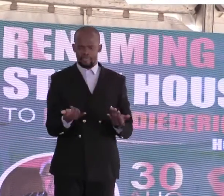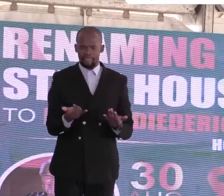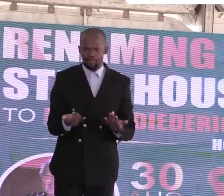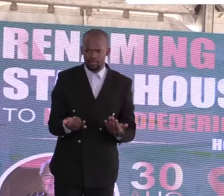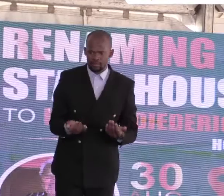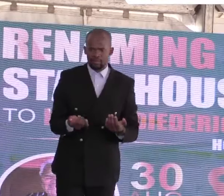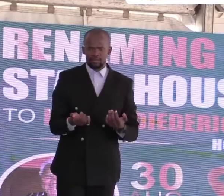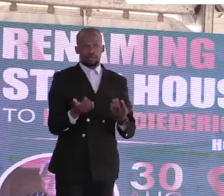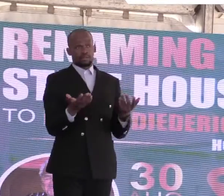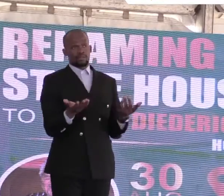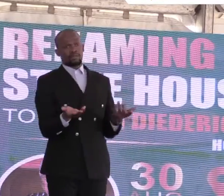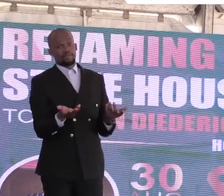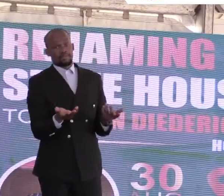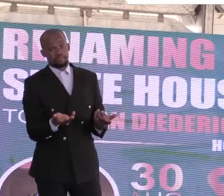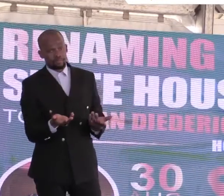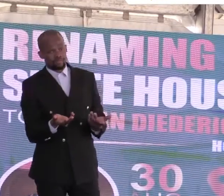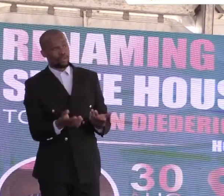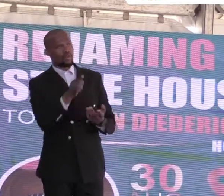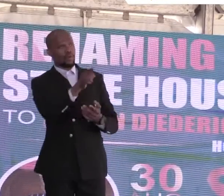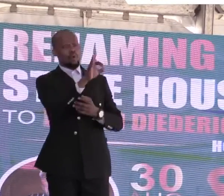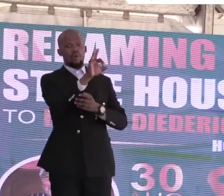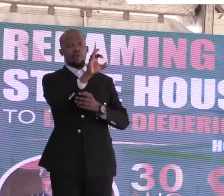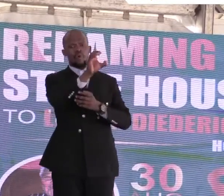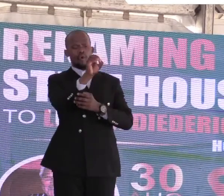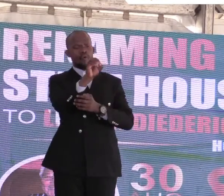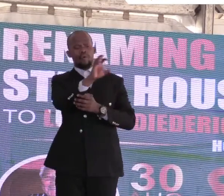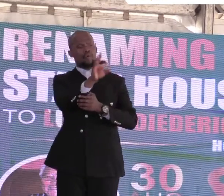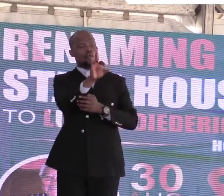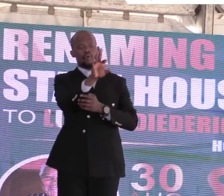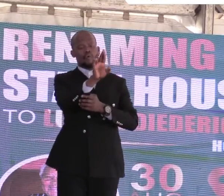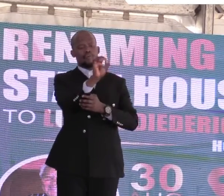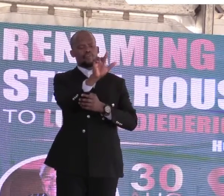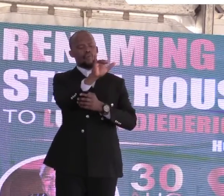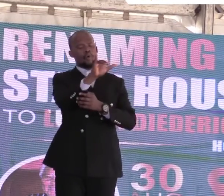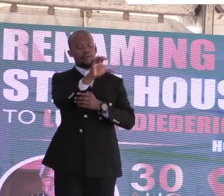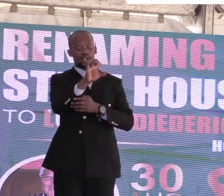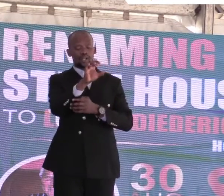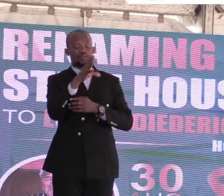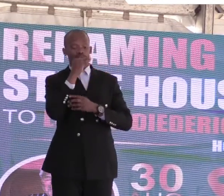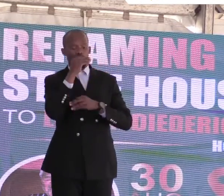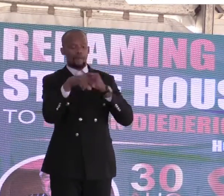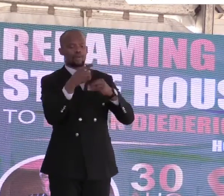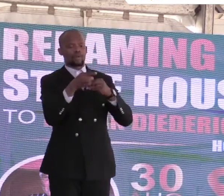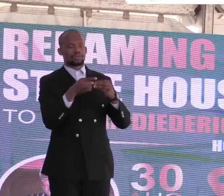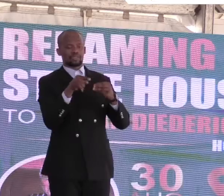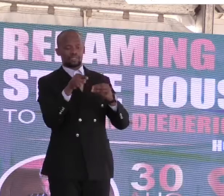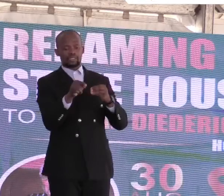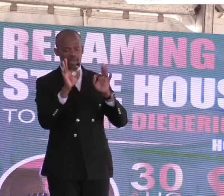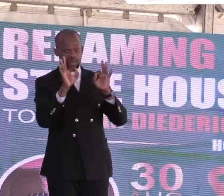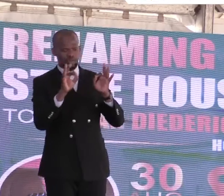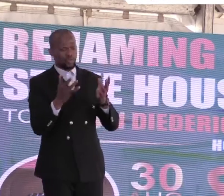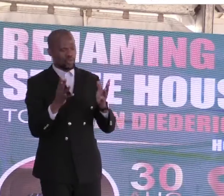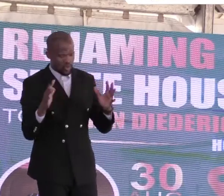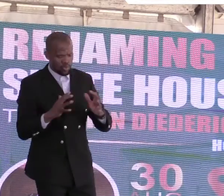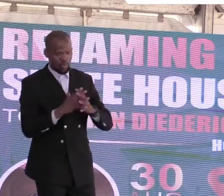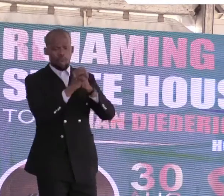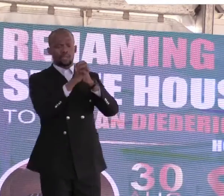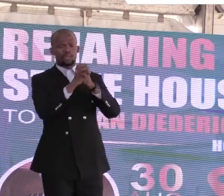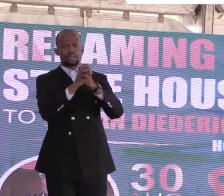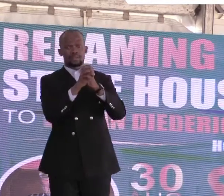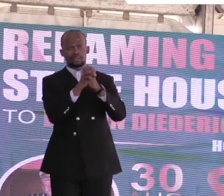Comrade Frolic captured this nicely, that we are in pursuit of this united,